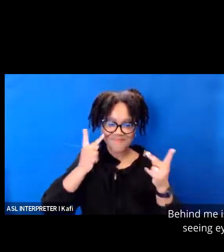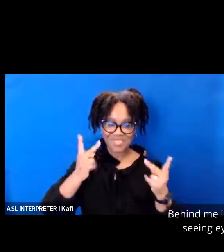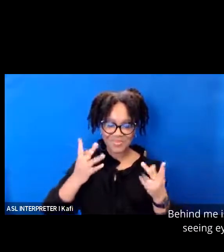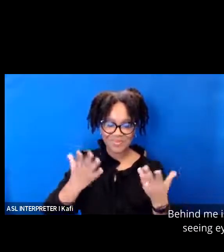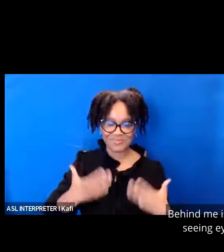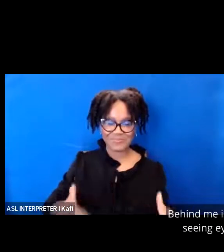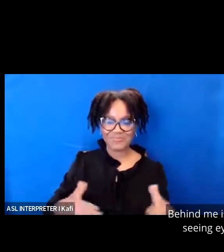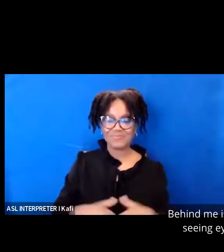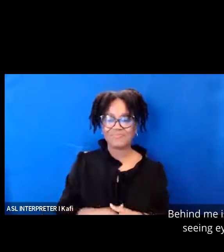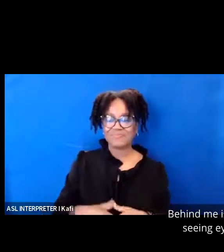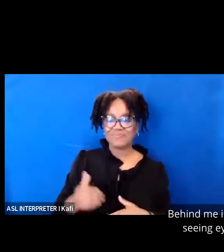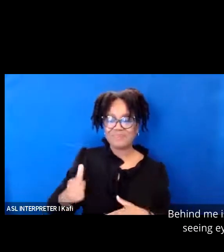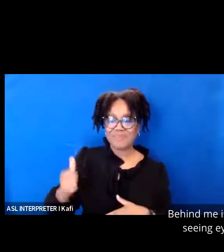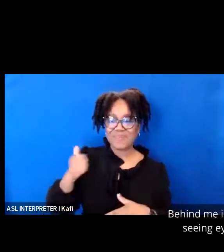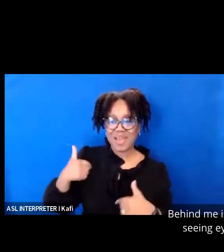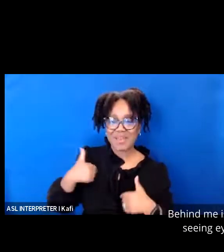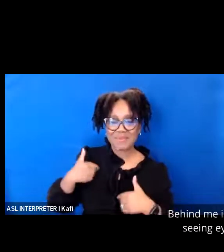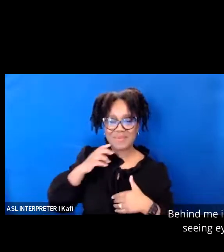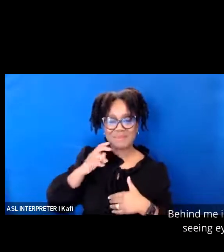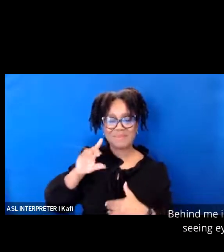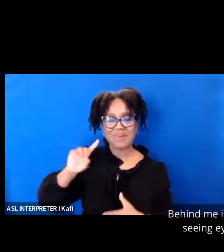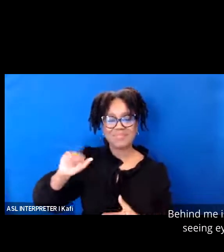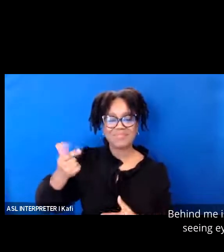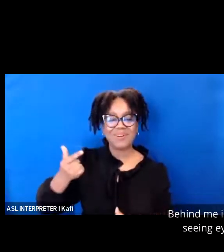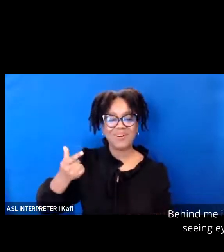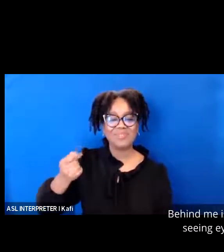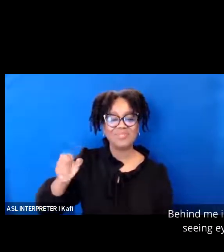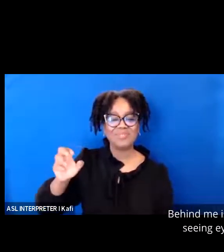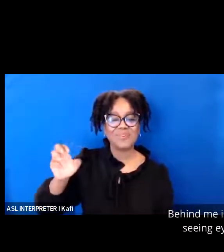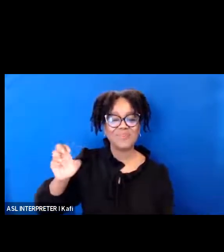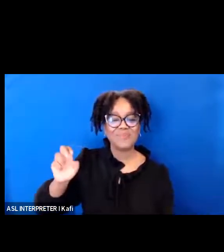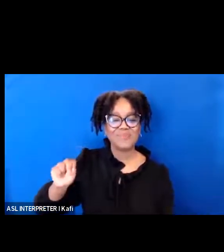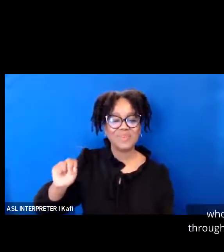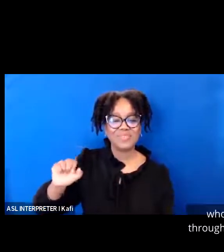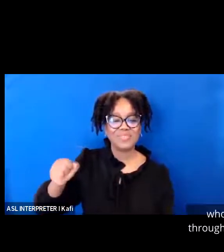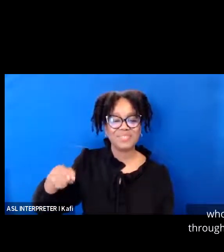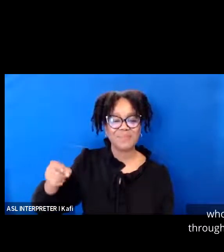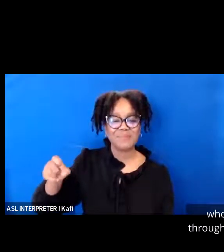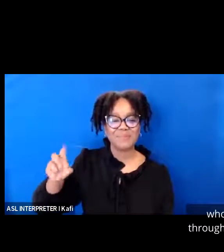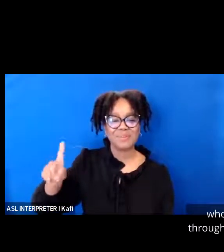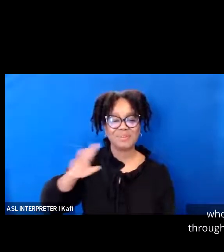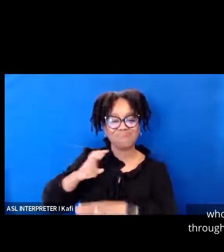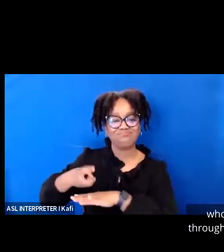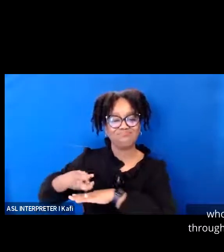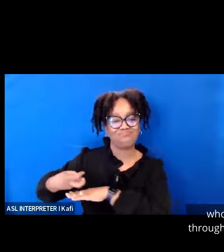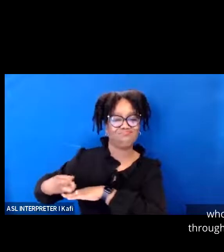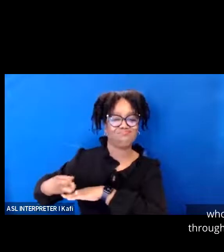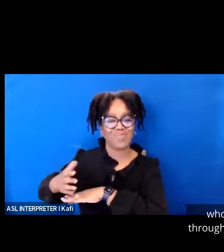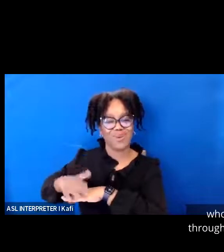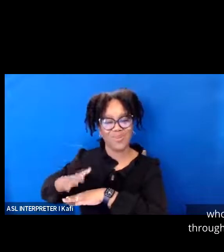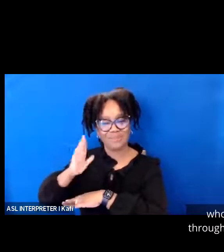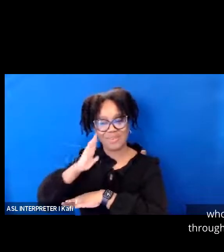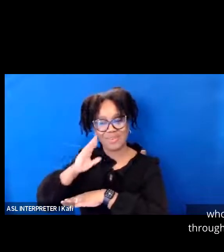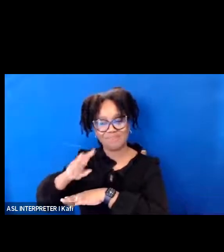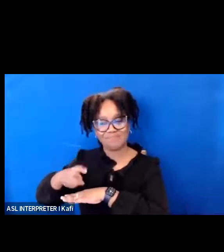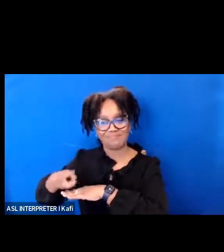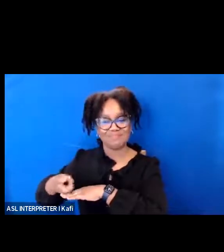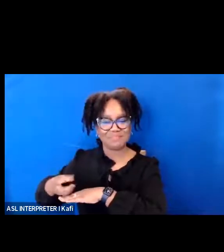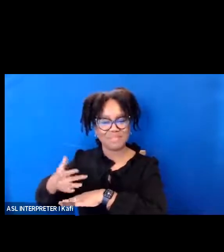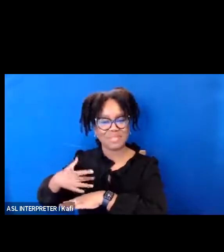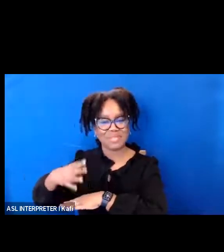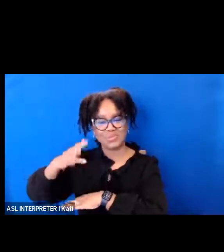me is my german shepherd seeing eye dog on a dog bed who usually sleeps through my presentations